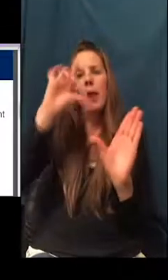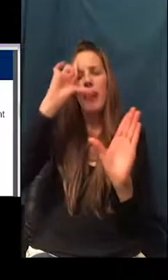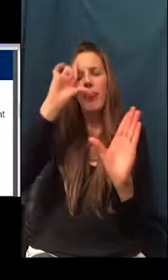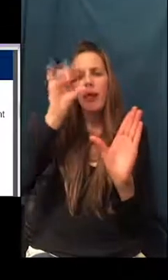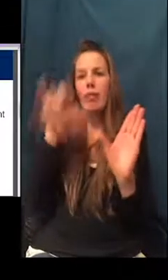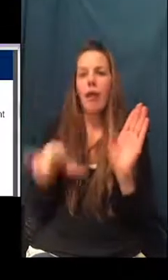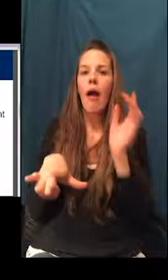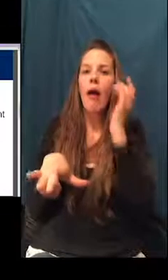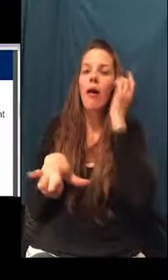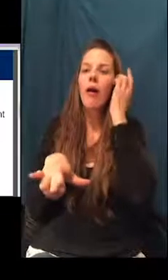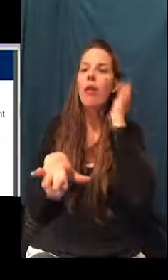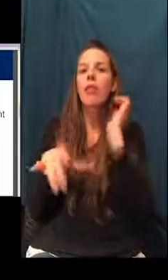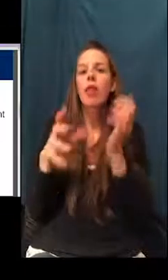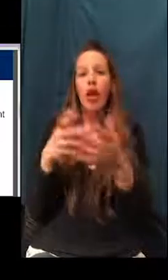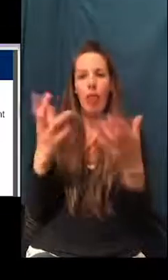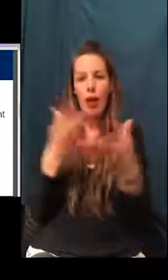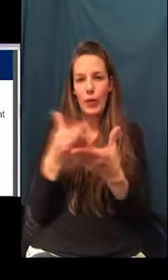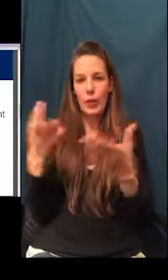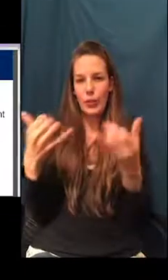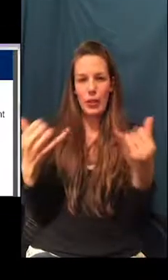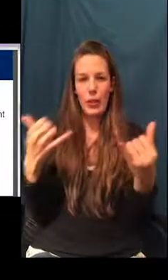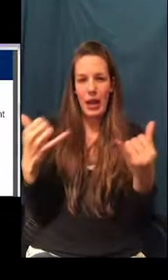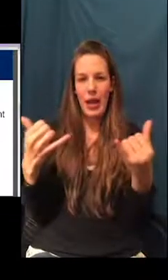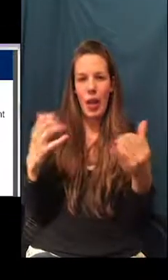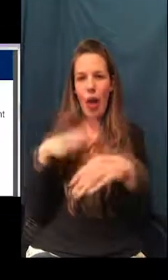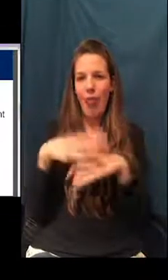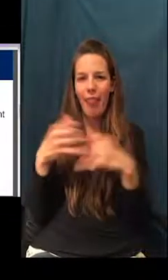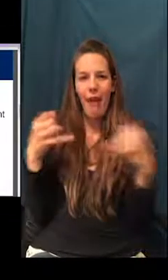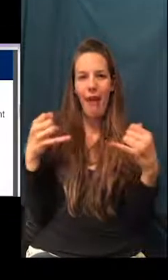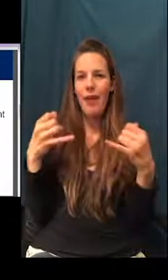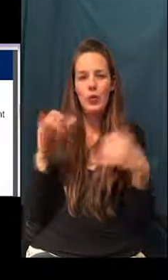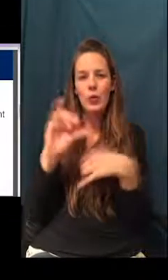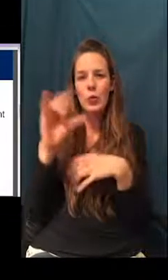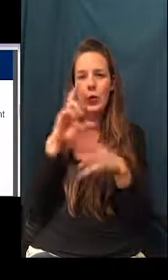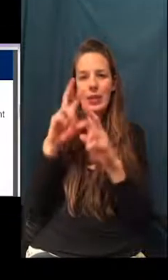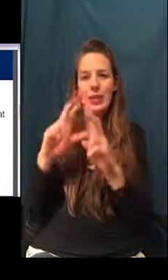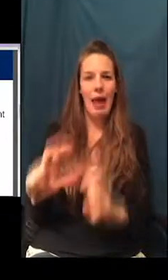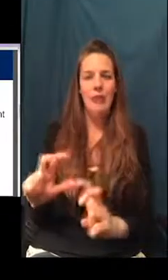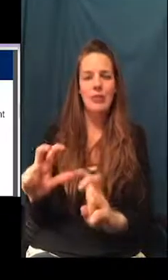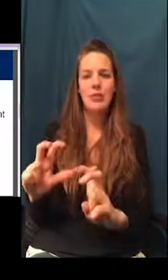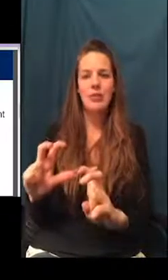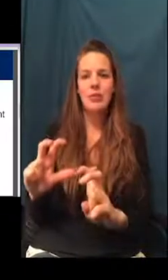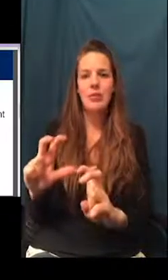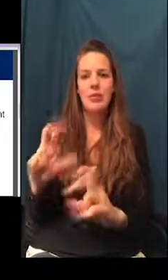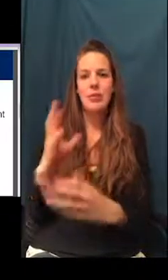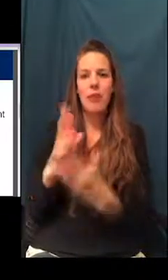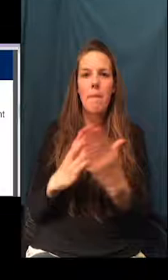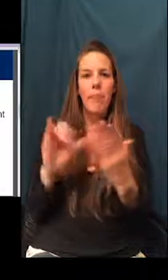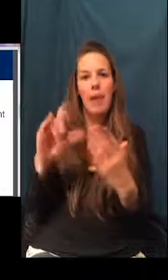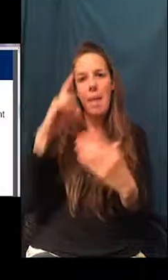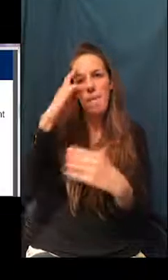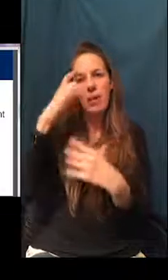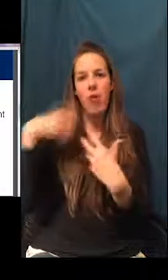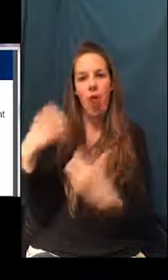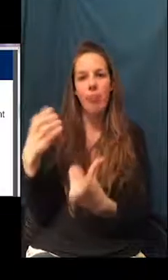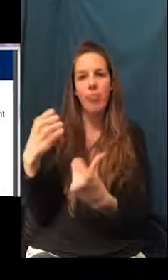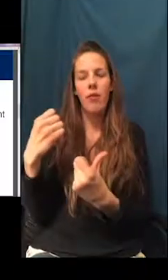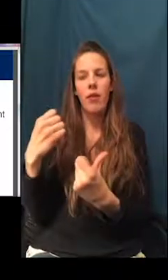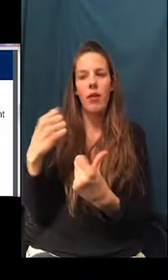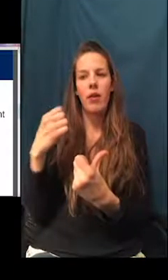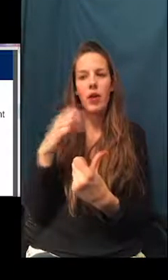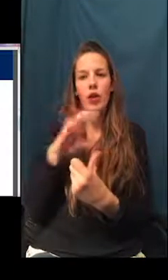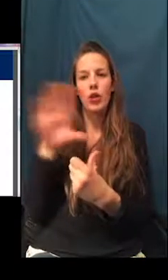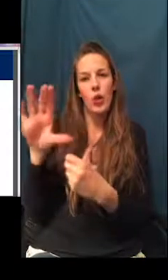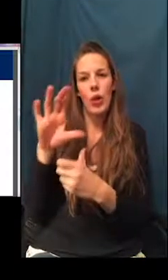that there are lots of resources right now online to sort of assess some of mental health and